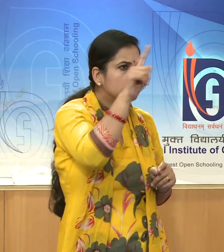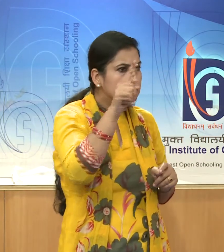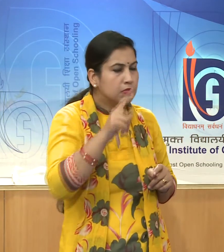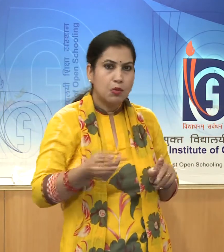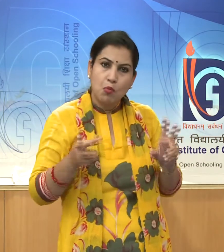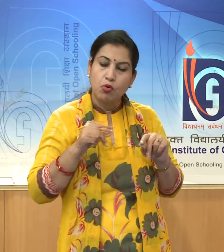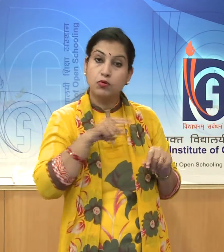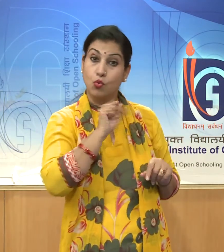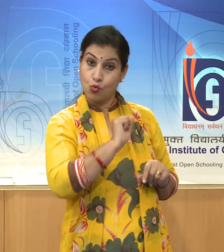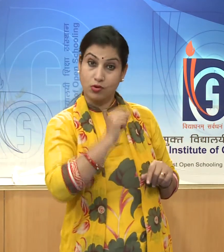His Starry Night